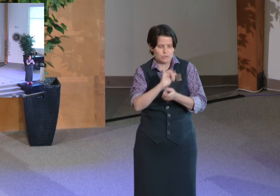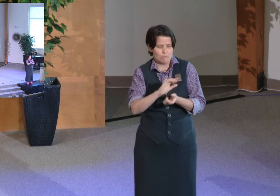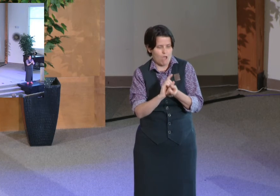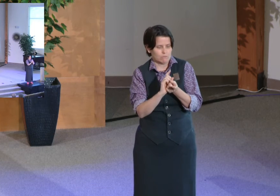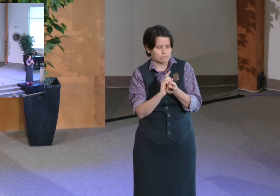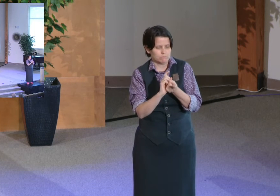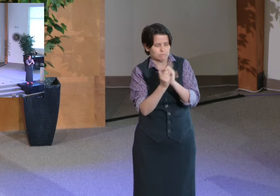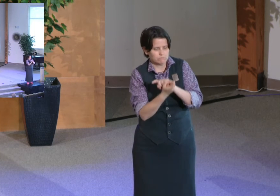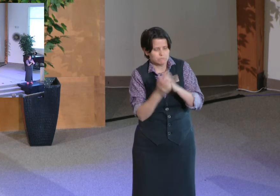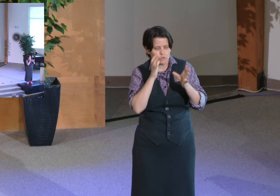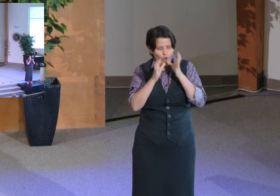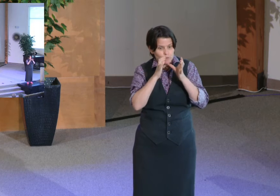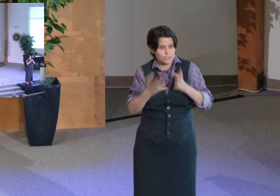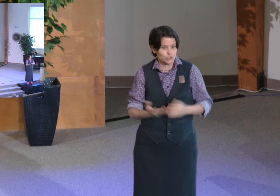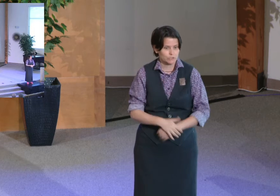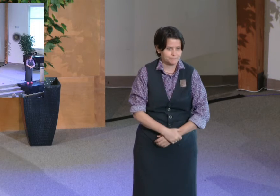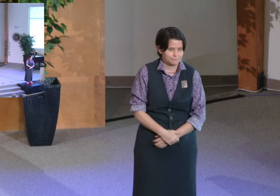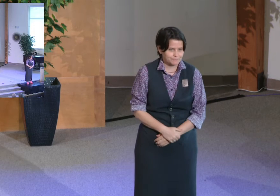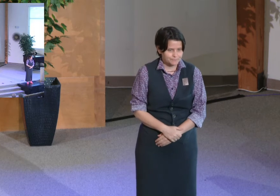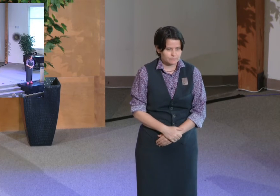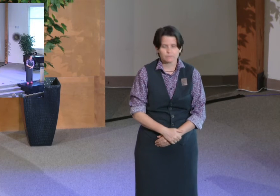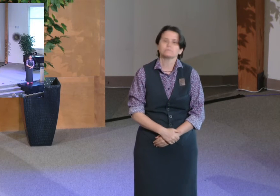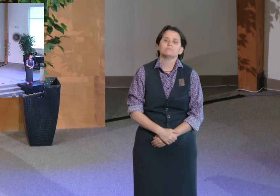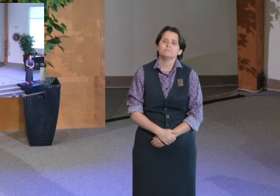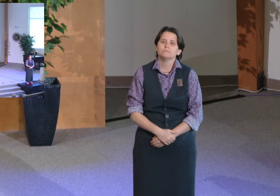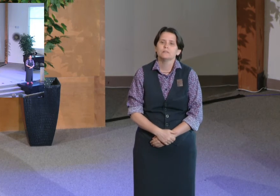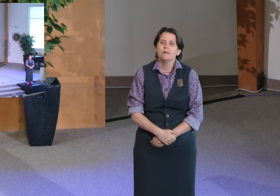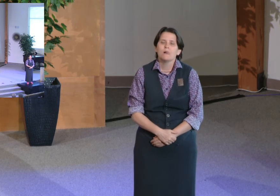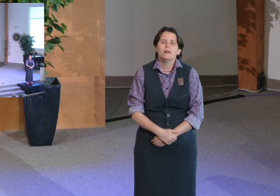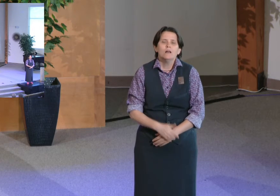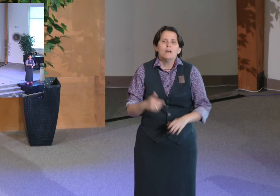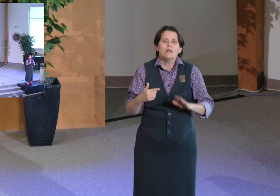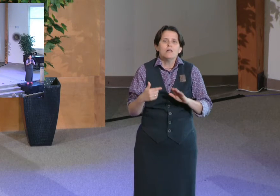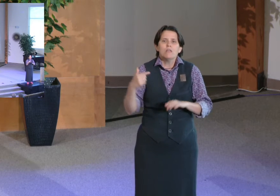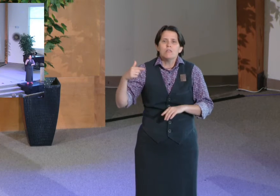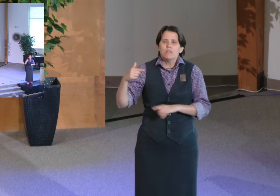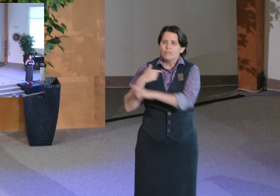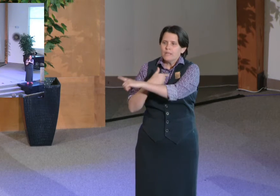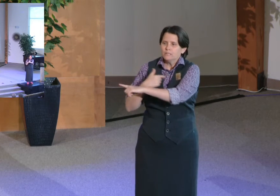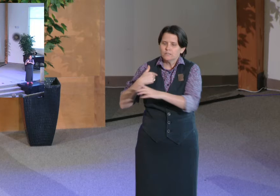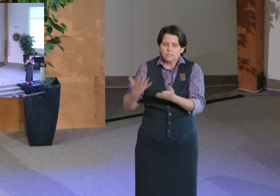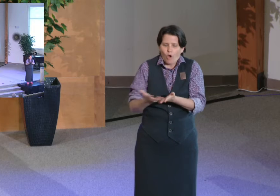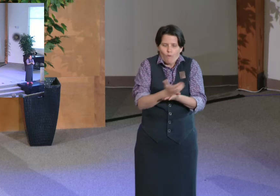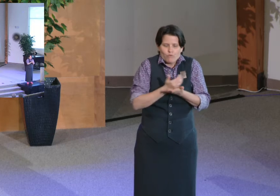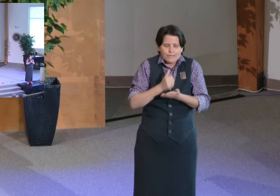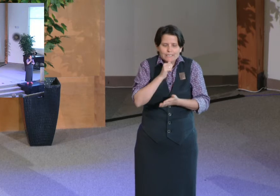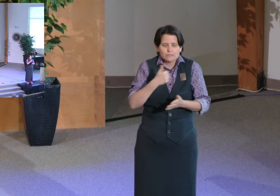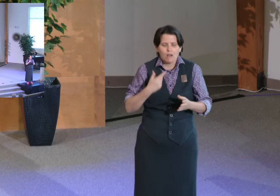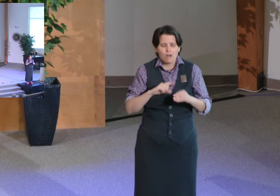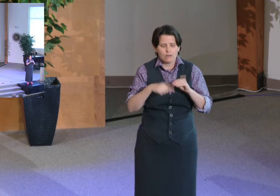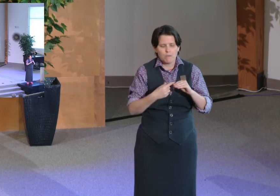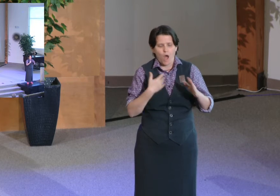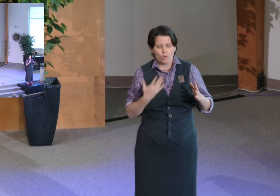about grand gestures, but our legacy is built in everyday moments and how we show up over and over and over